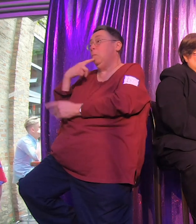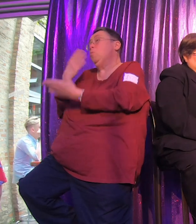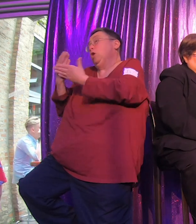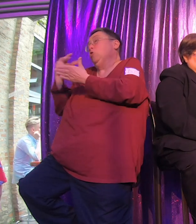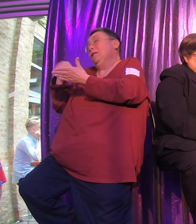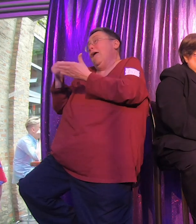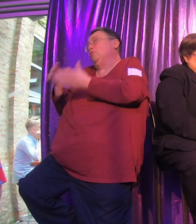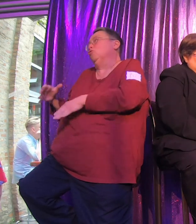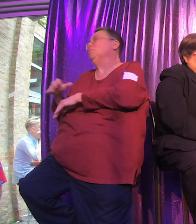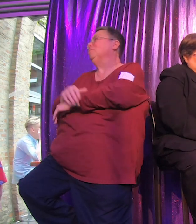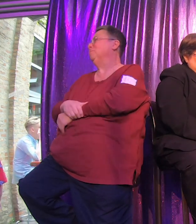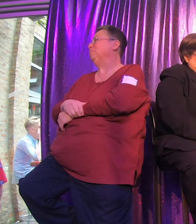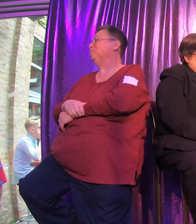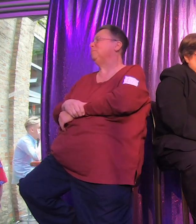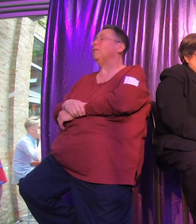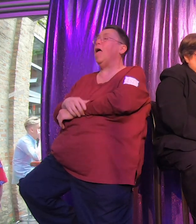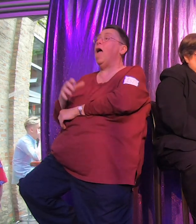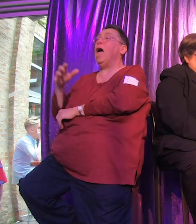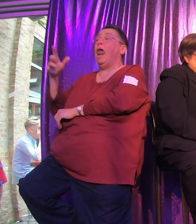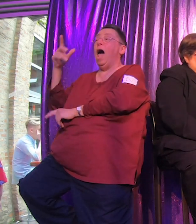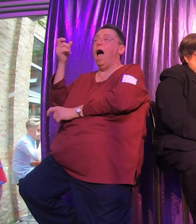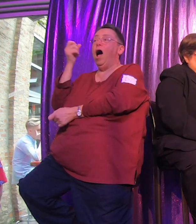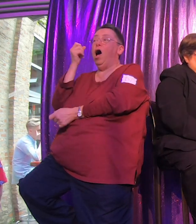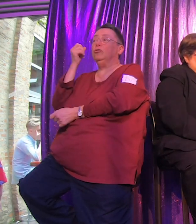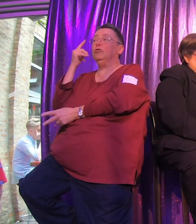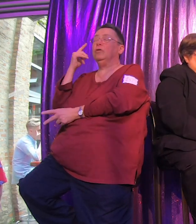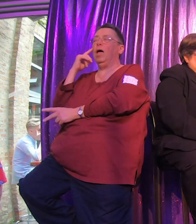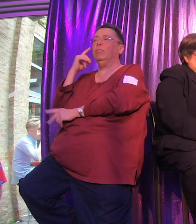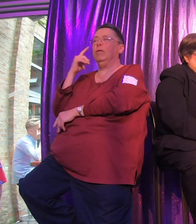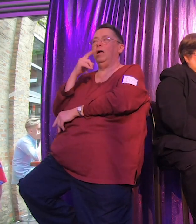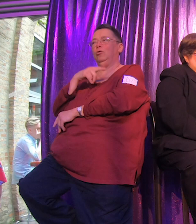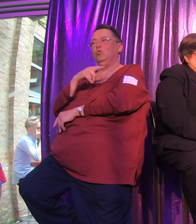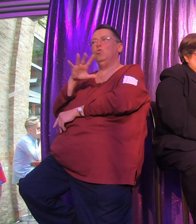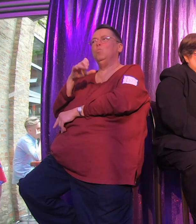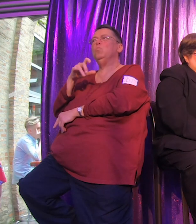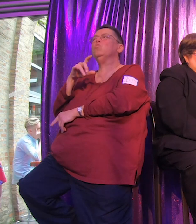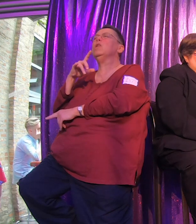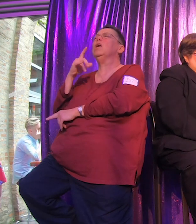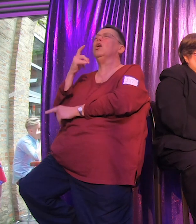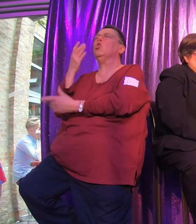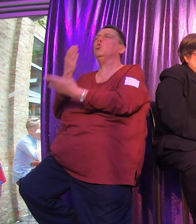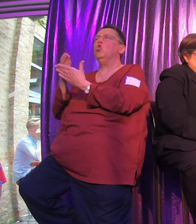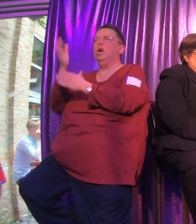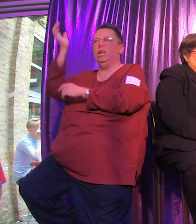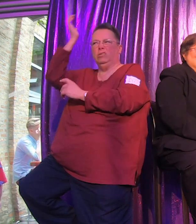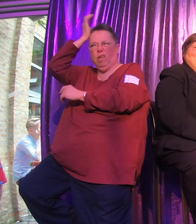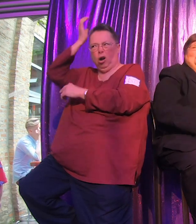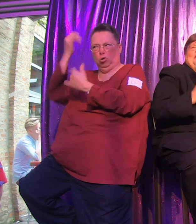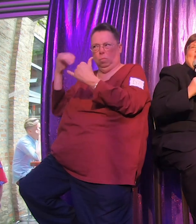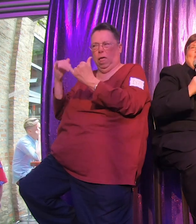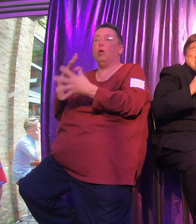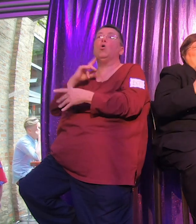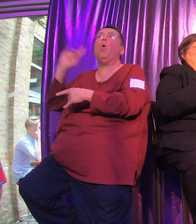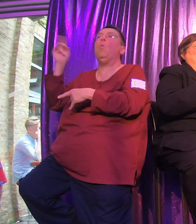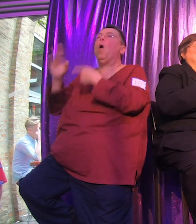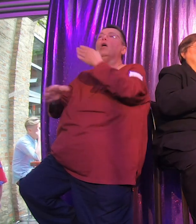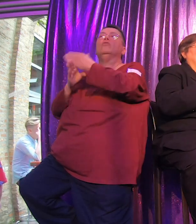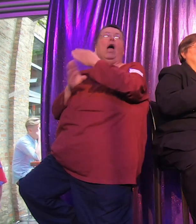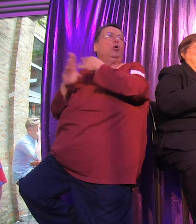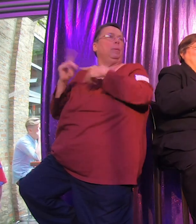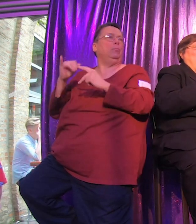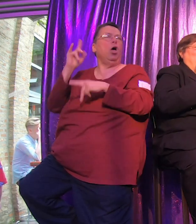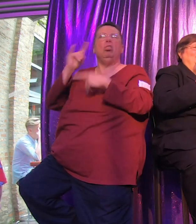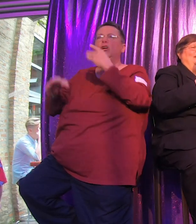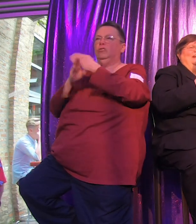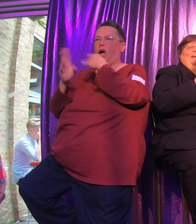dancer. And I understand that you were a pretty mean soccer player too. Where's my soccer mates? There's some